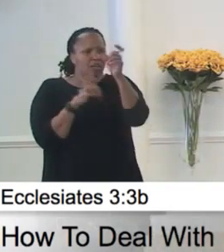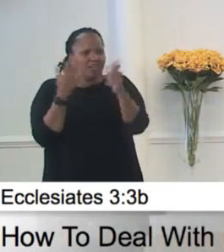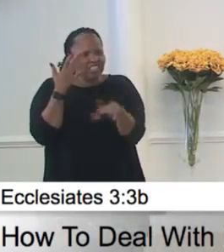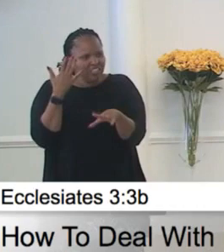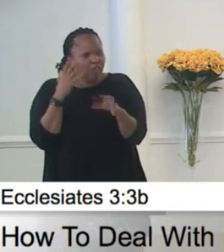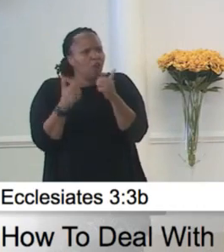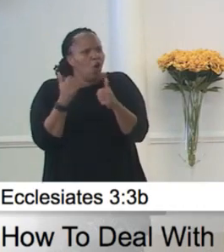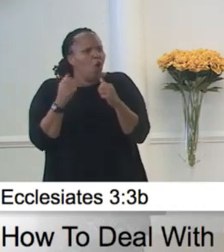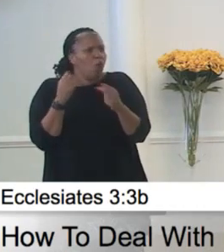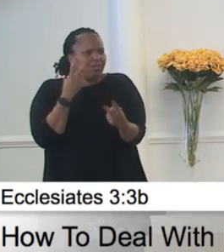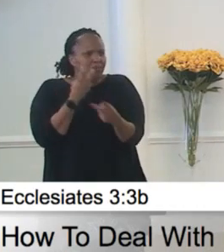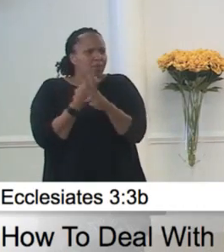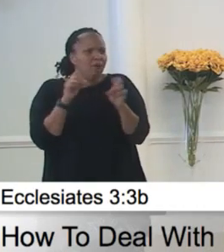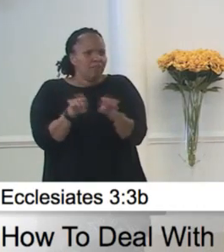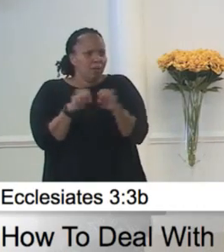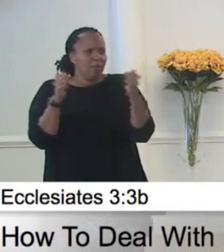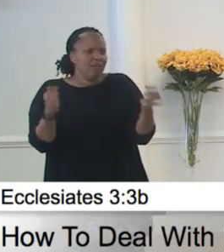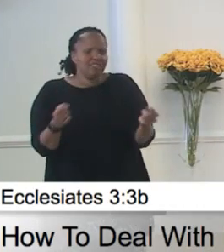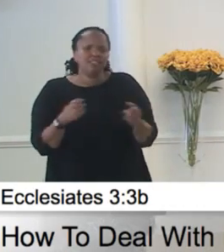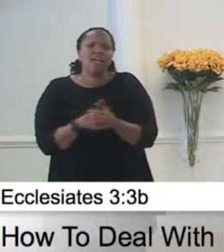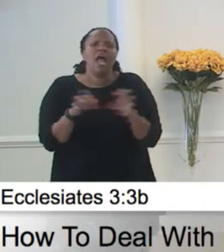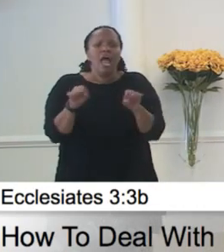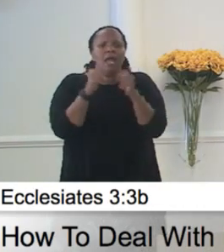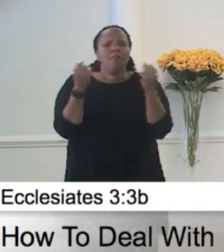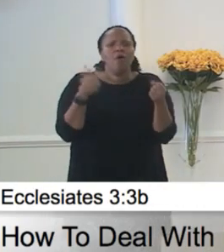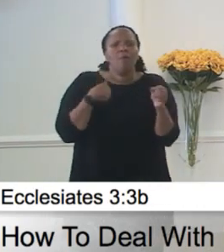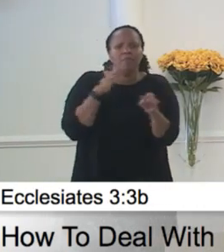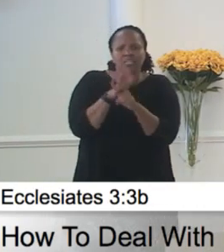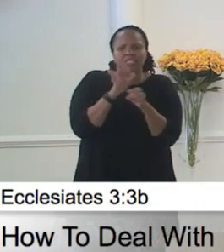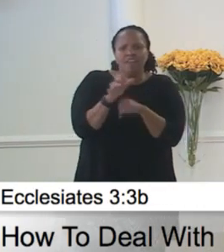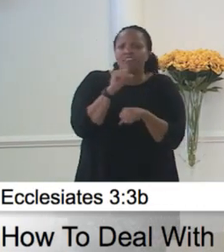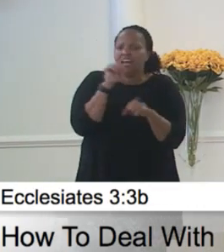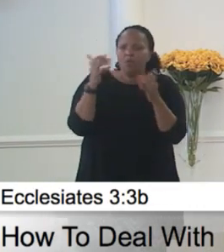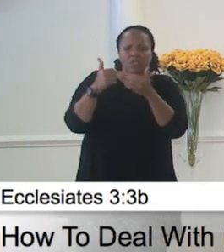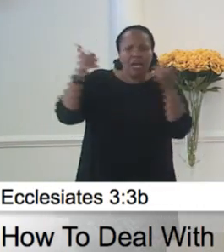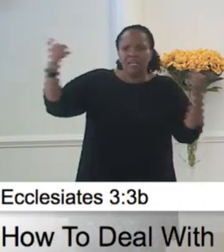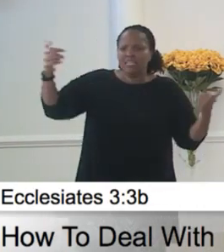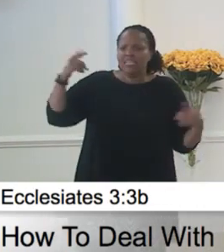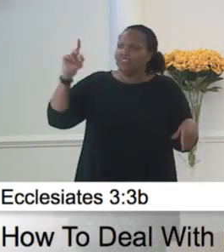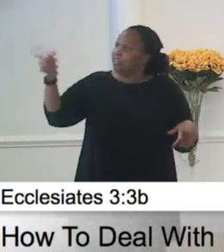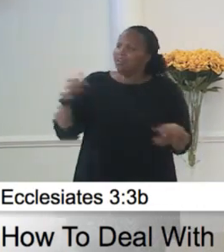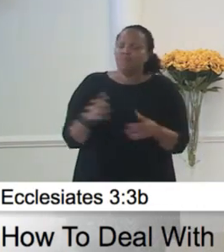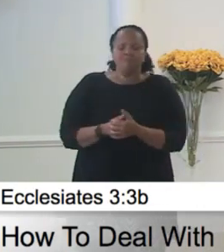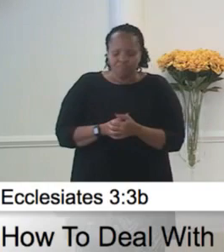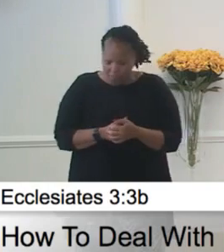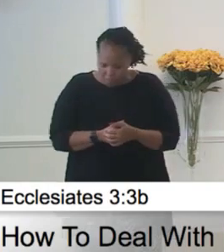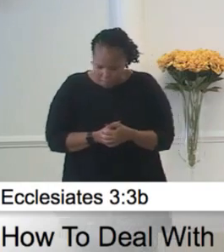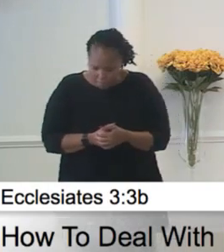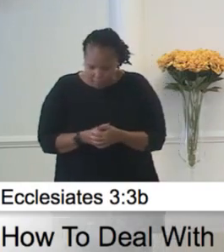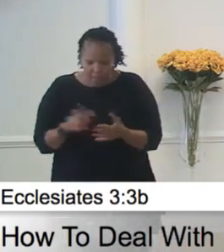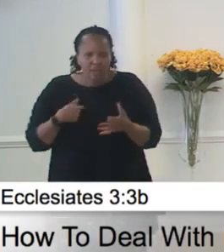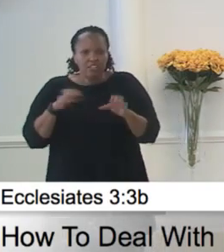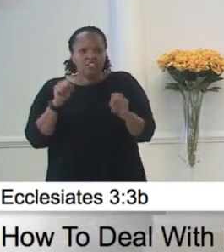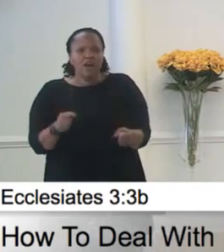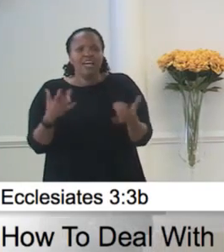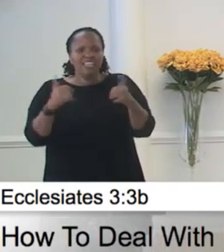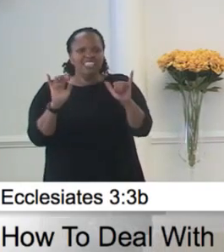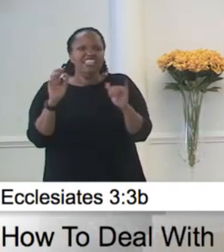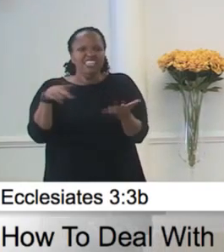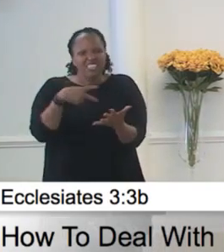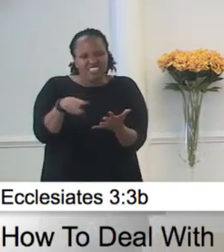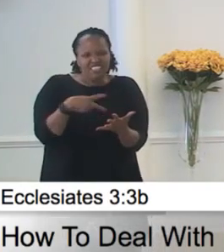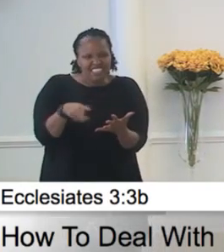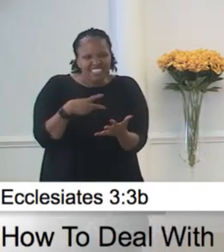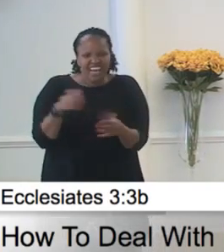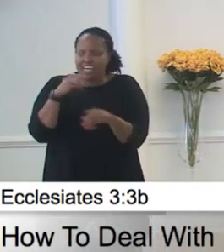which bones to break. He broke me enough that I won't leave him, but gave me enough breakage so I can still dance in his